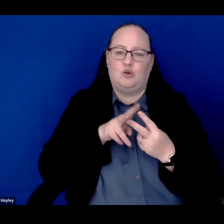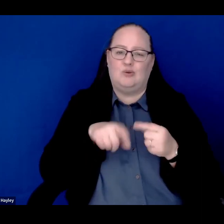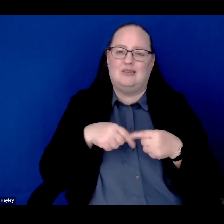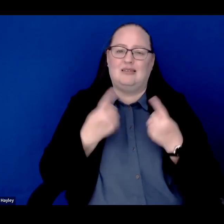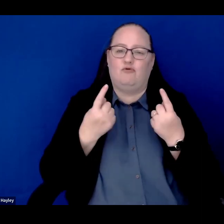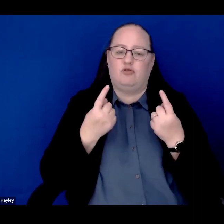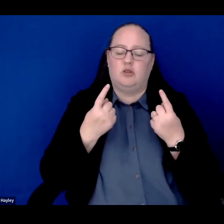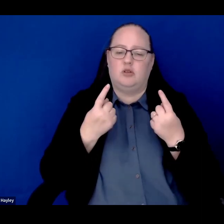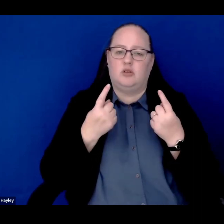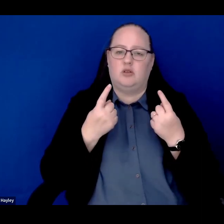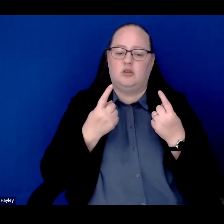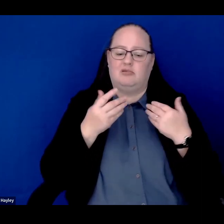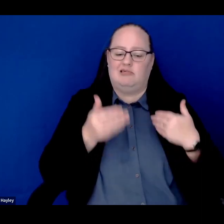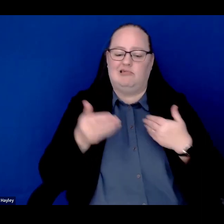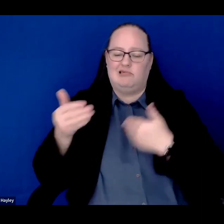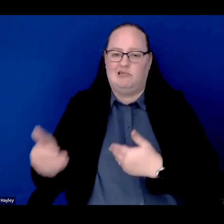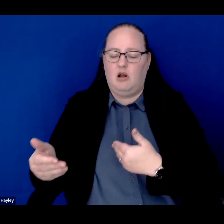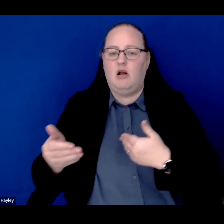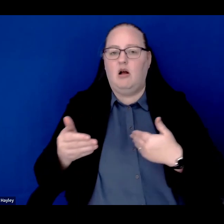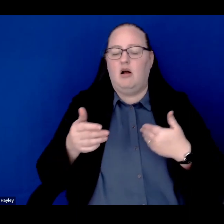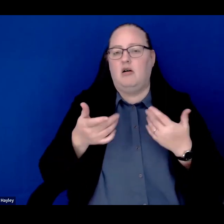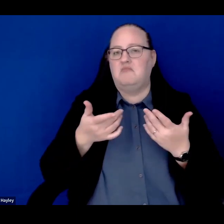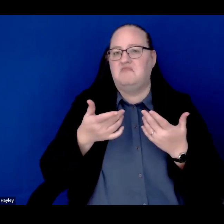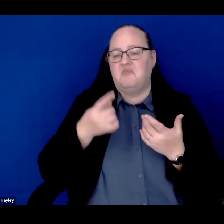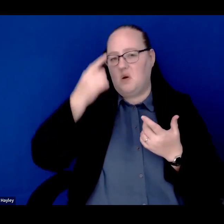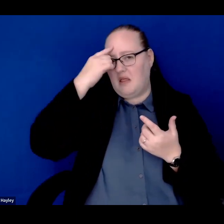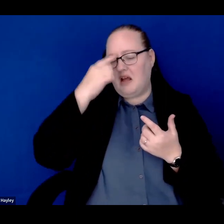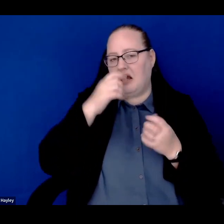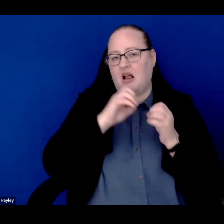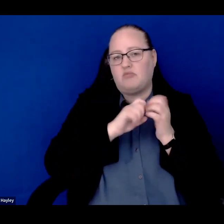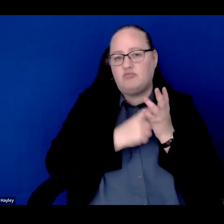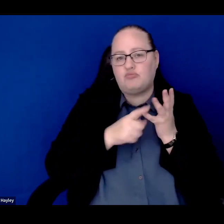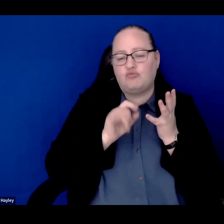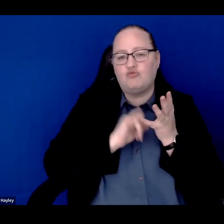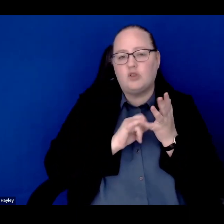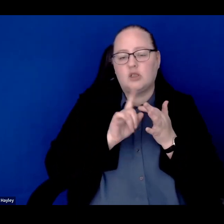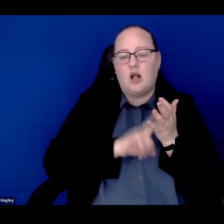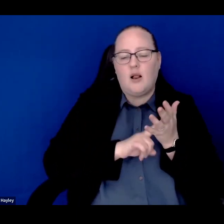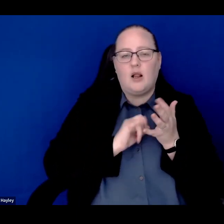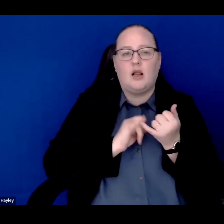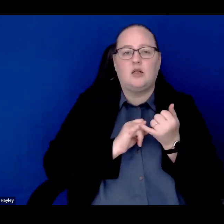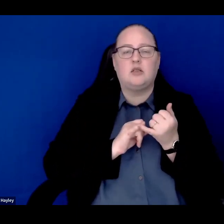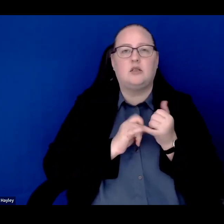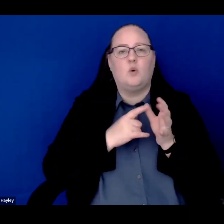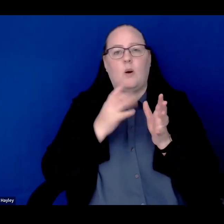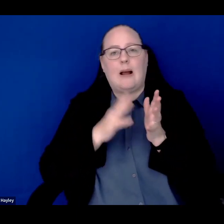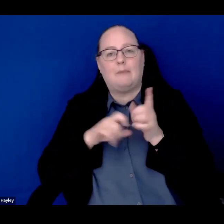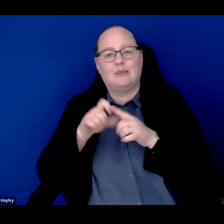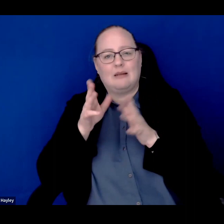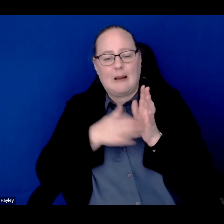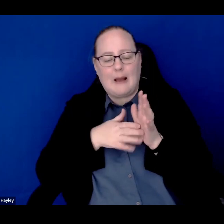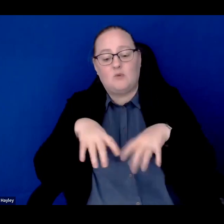process. Like imagine a city like Brussels or Amsterdam, or all the cities that have started using the donuts, and they do this, and then